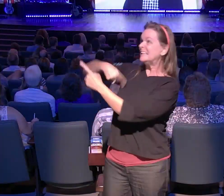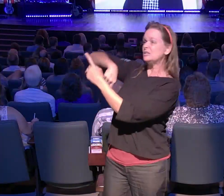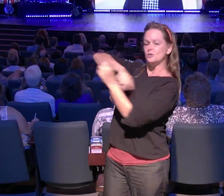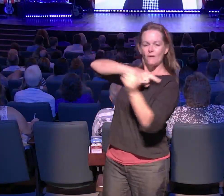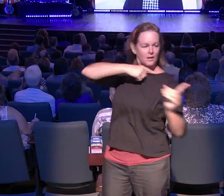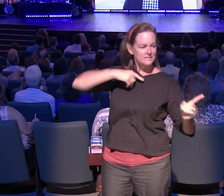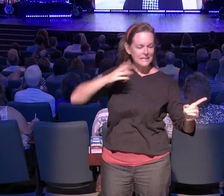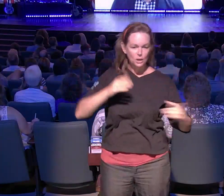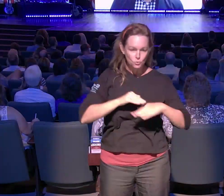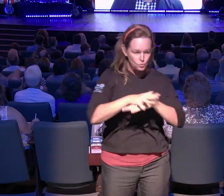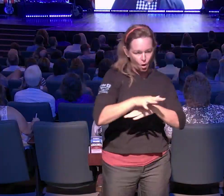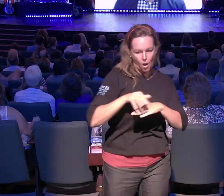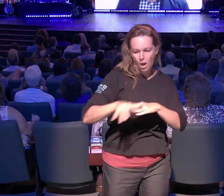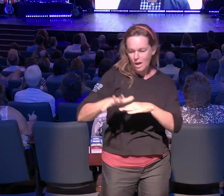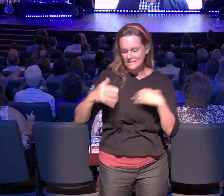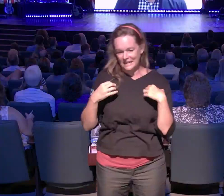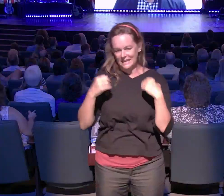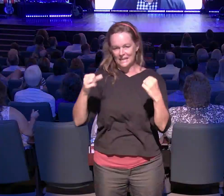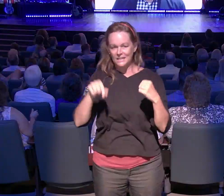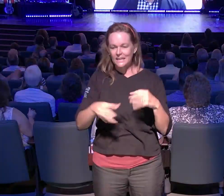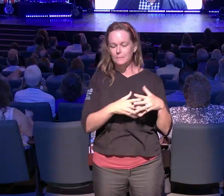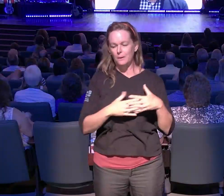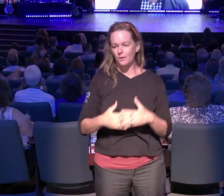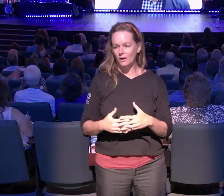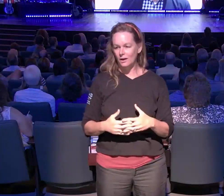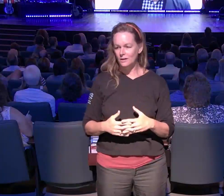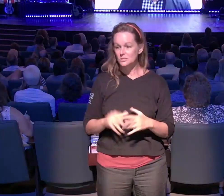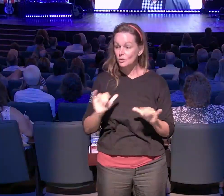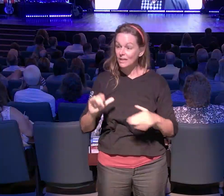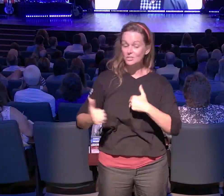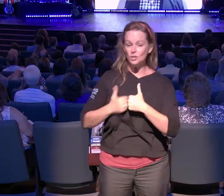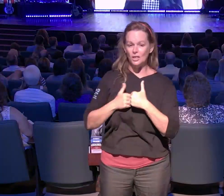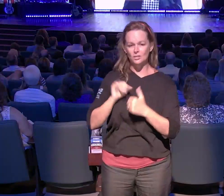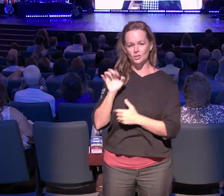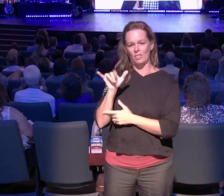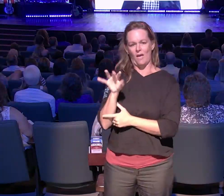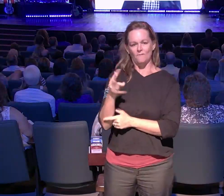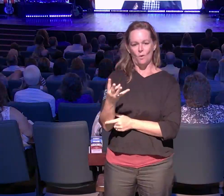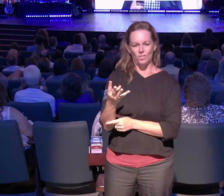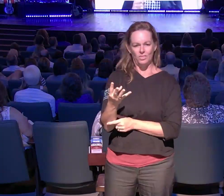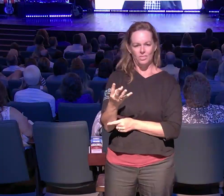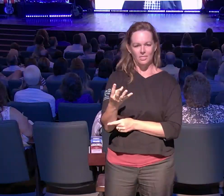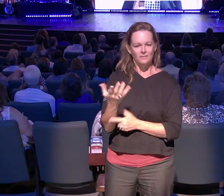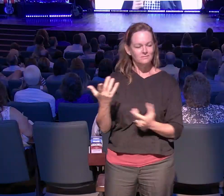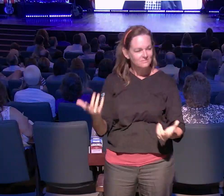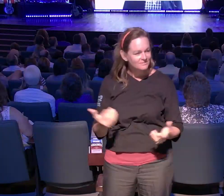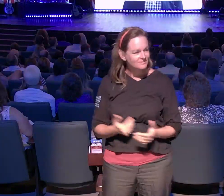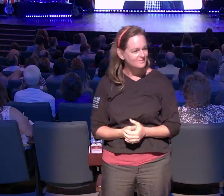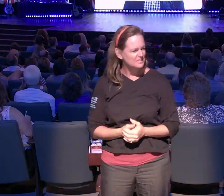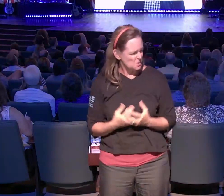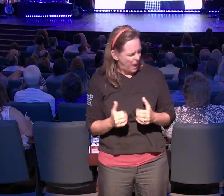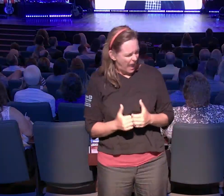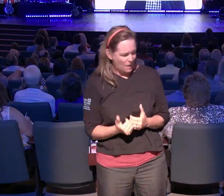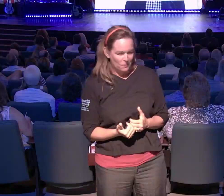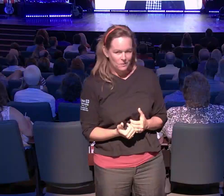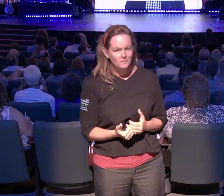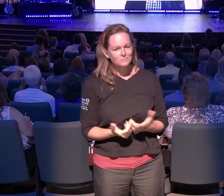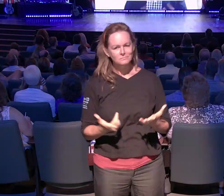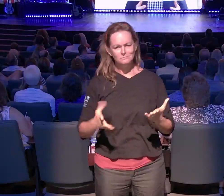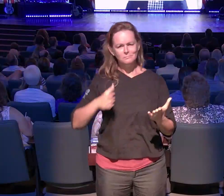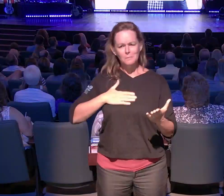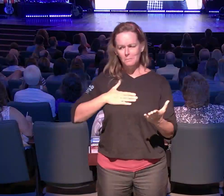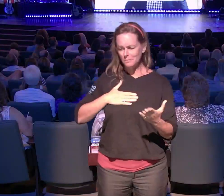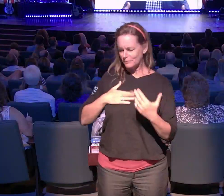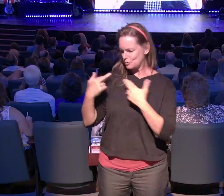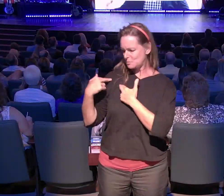heal our nation once again. So let me leave you with this challenge on this July 4th weekend. First, take personal responsibility for peace